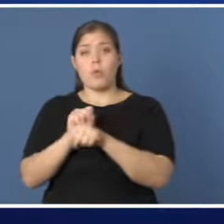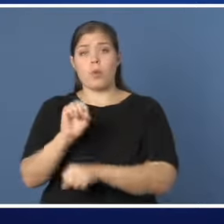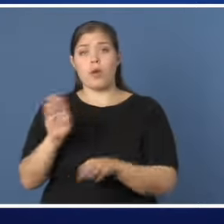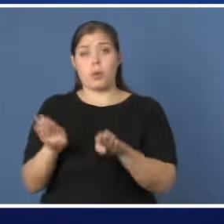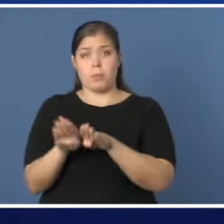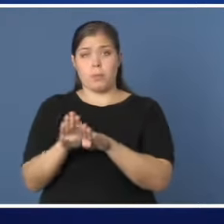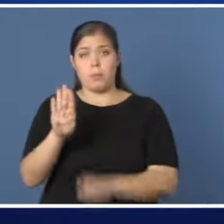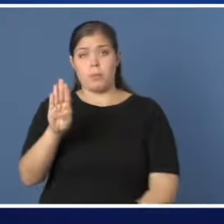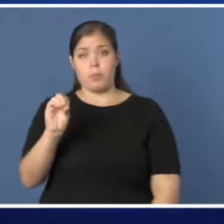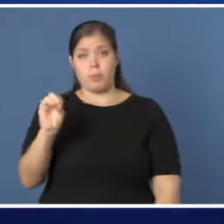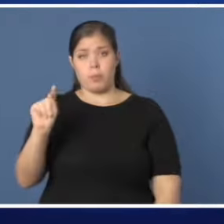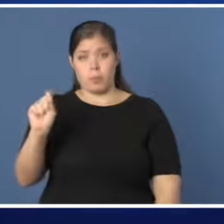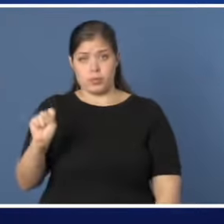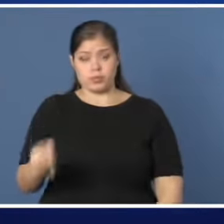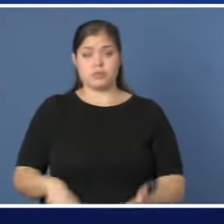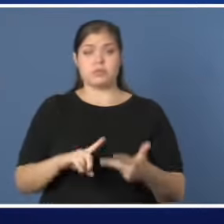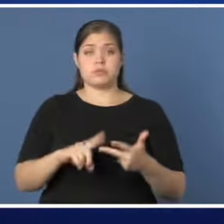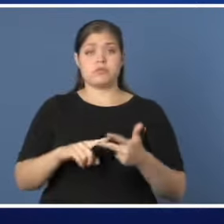boots.